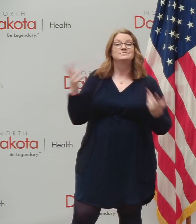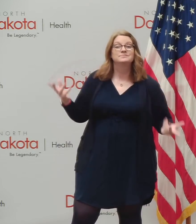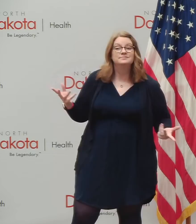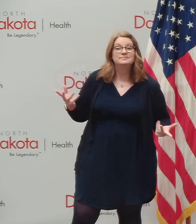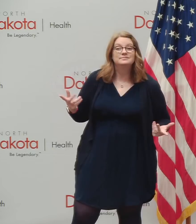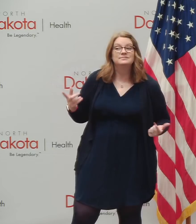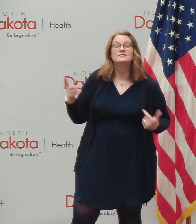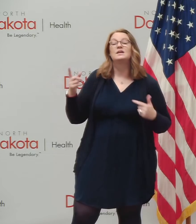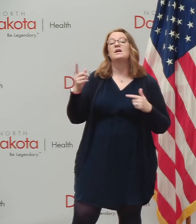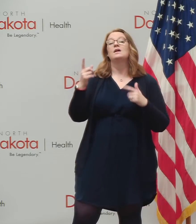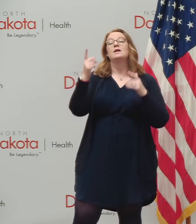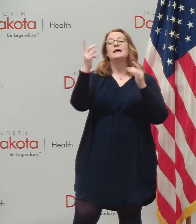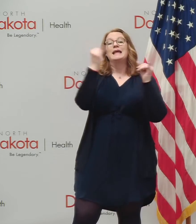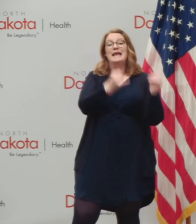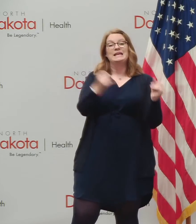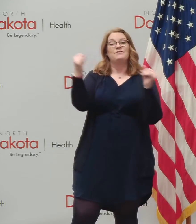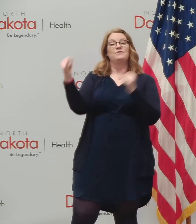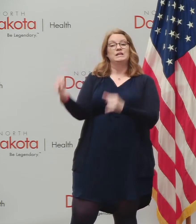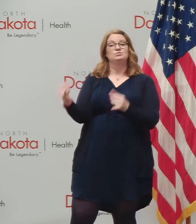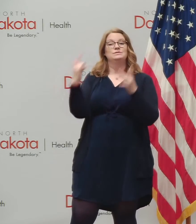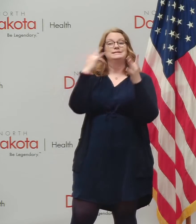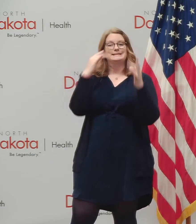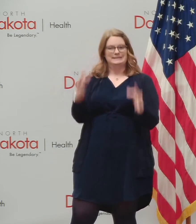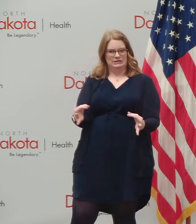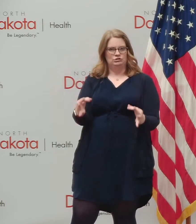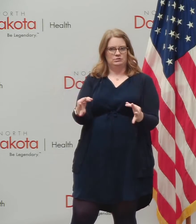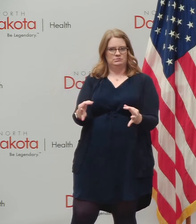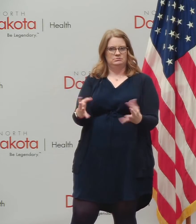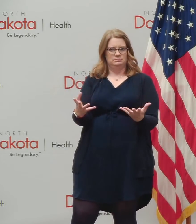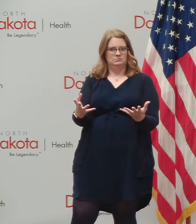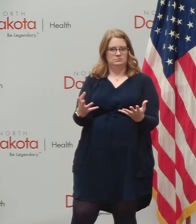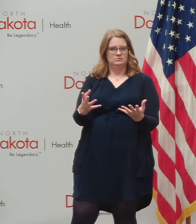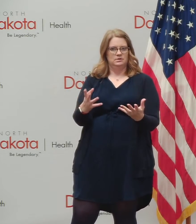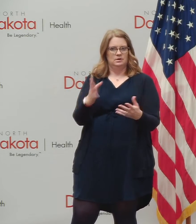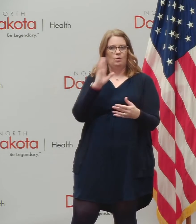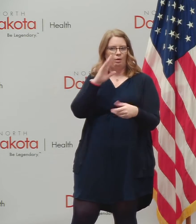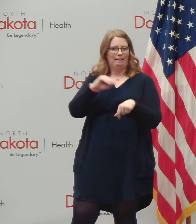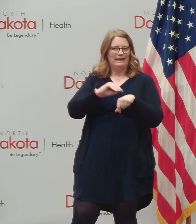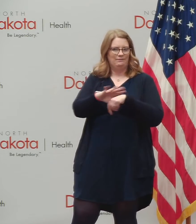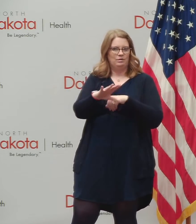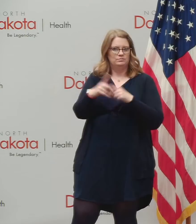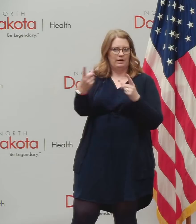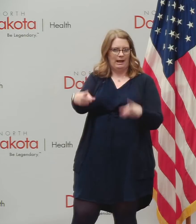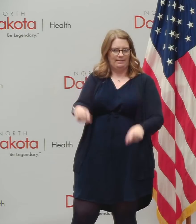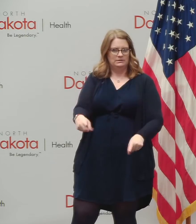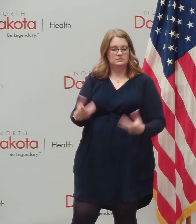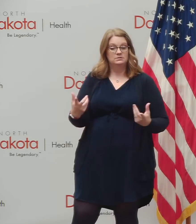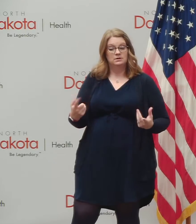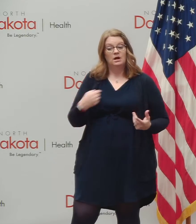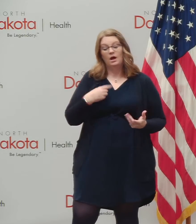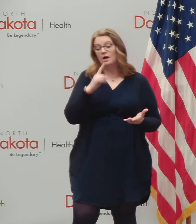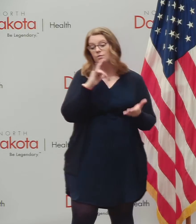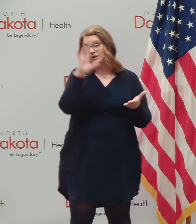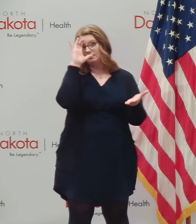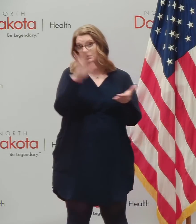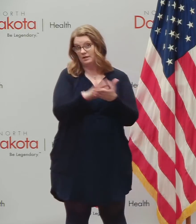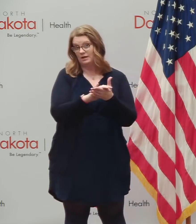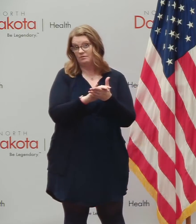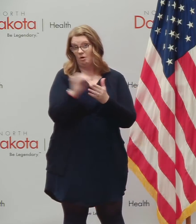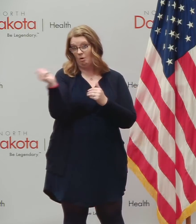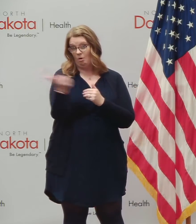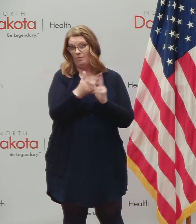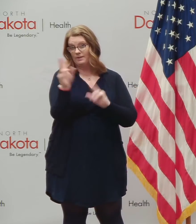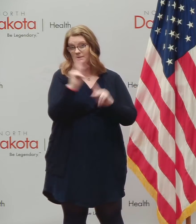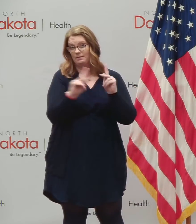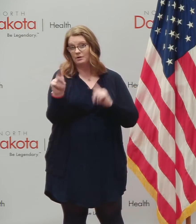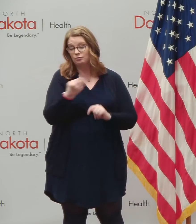that individuals make to reduce transmissible moments. But again, I believe in North Dakotans, and I believe that North Dakotans are up to this challenge.